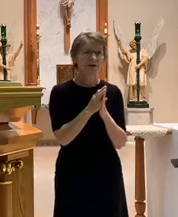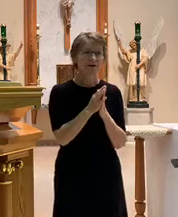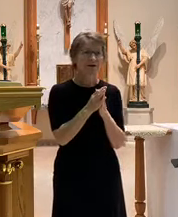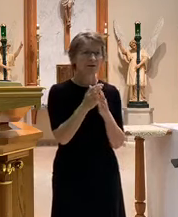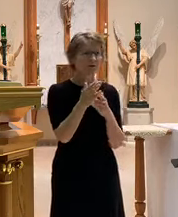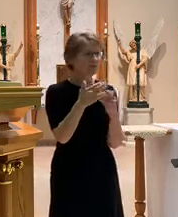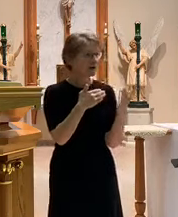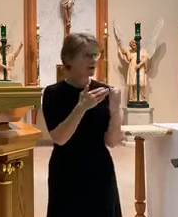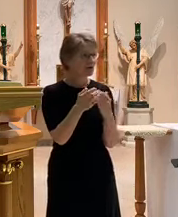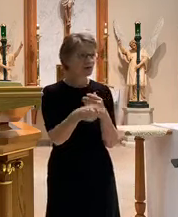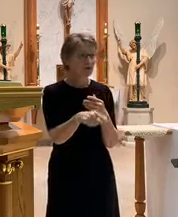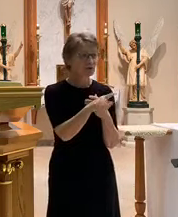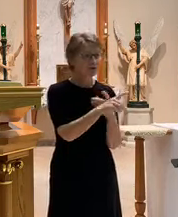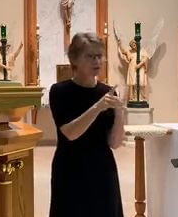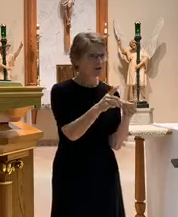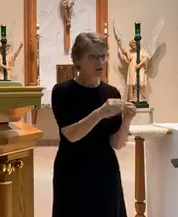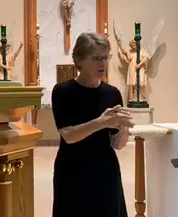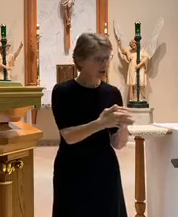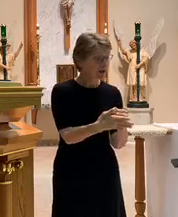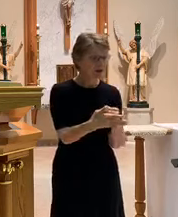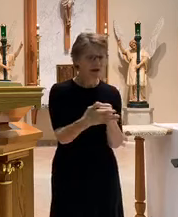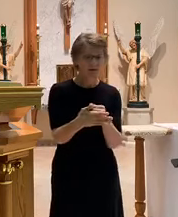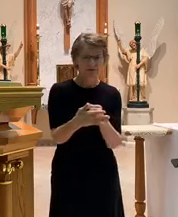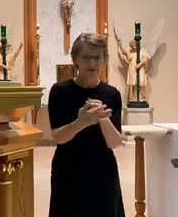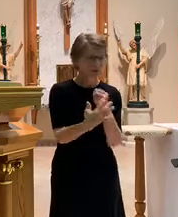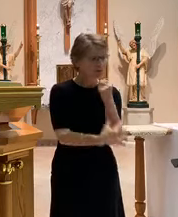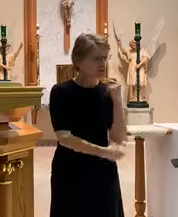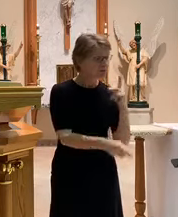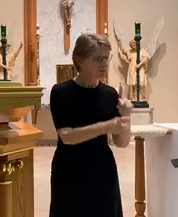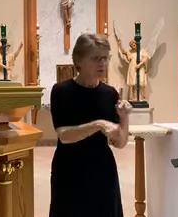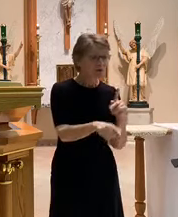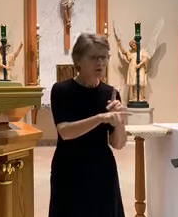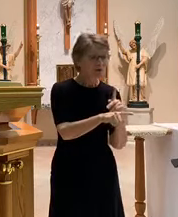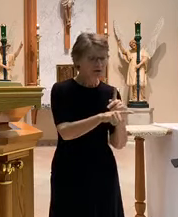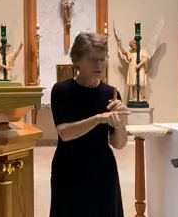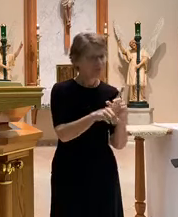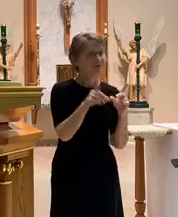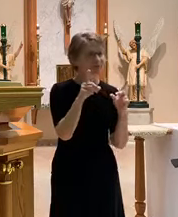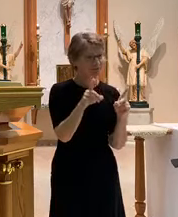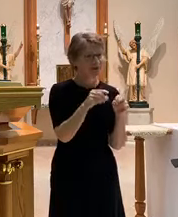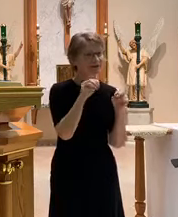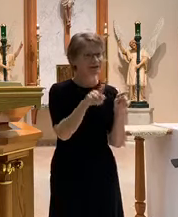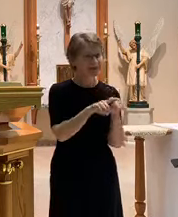Whatever you have done to the least, you have done to me.